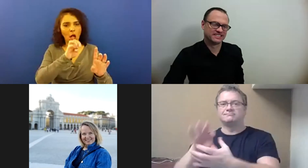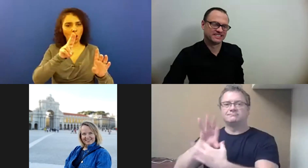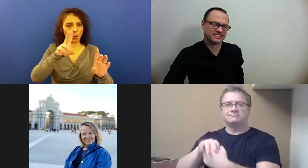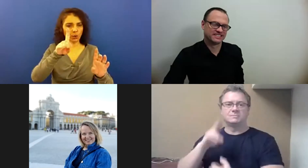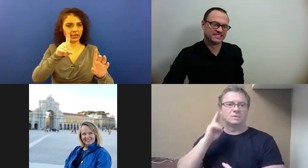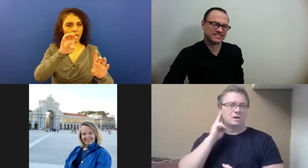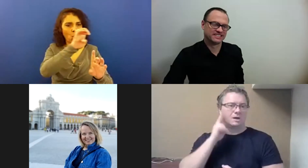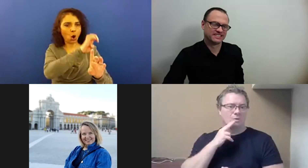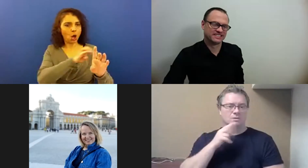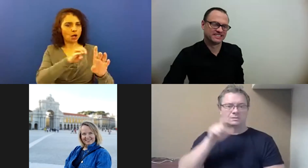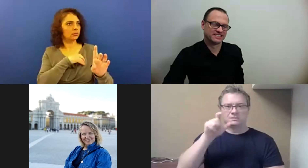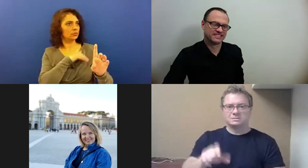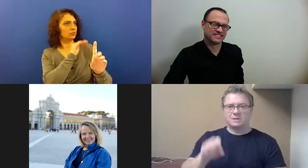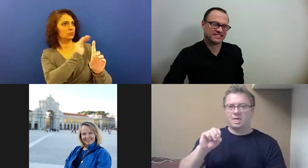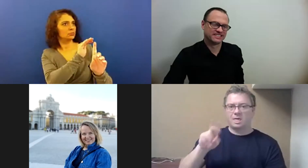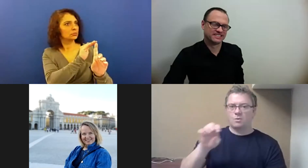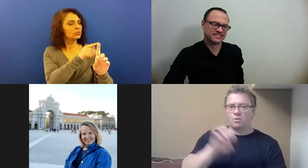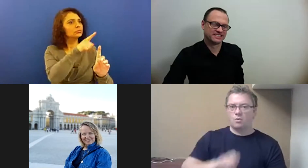started connecting to people.